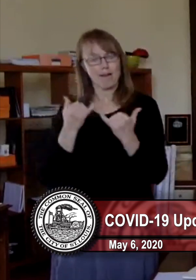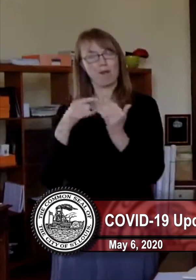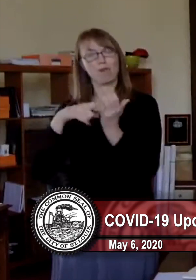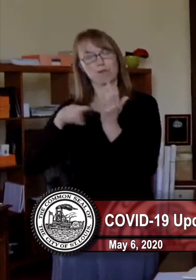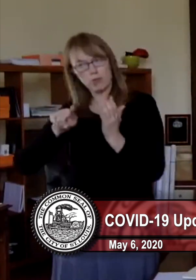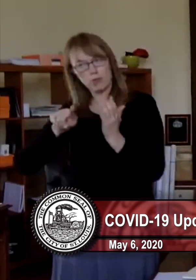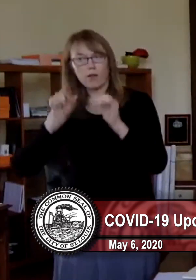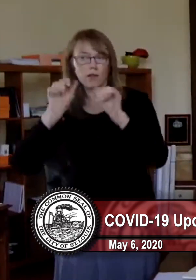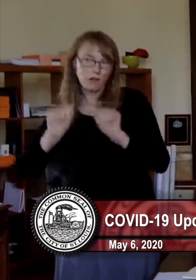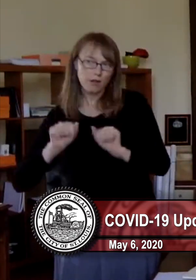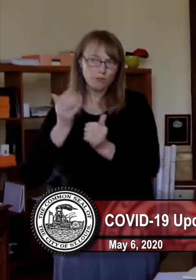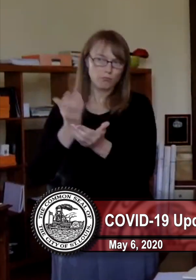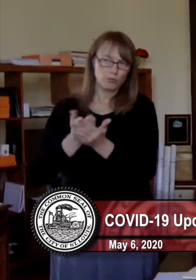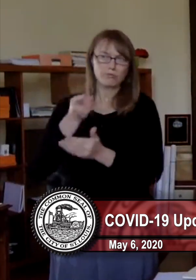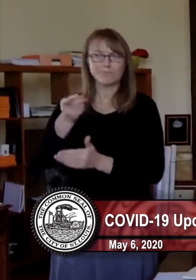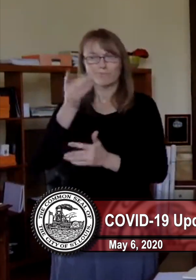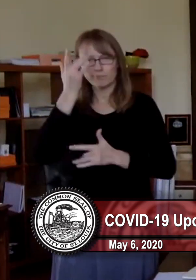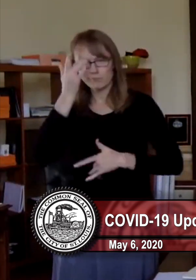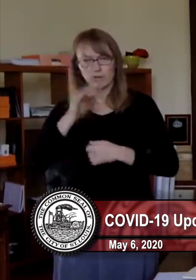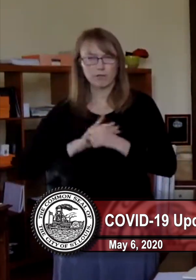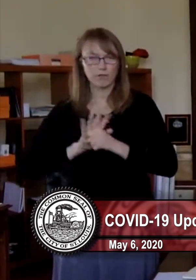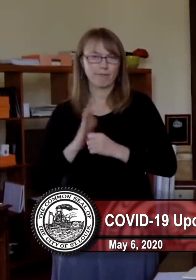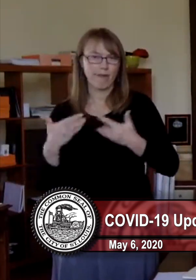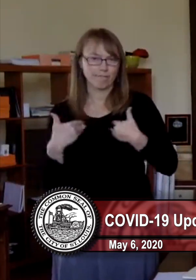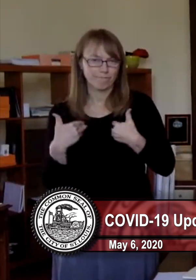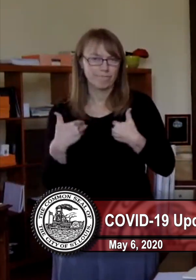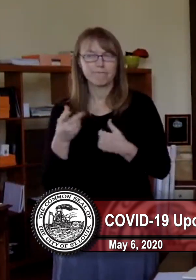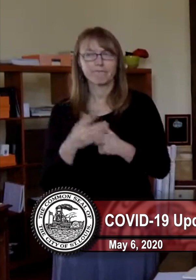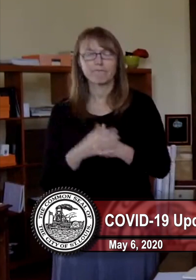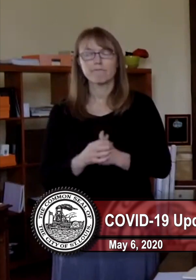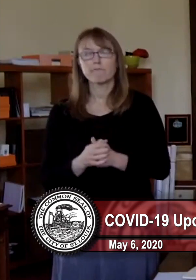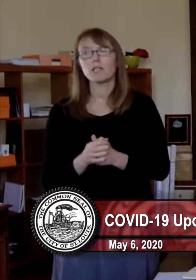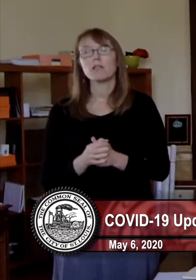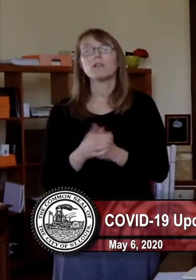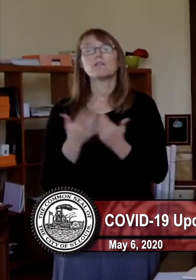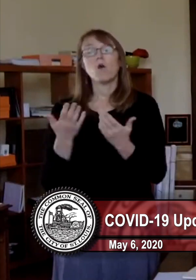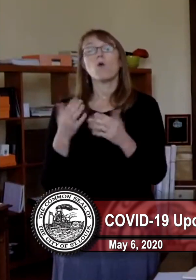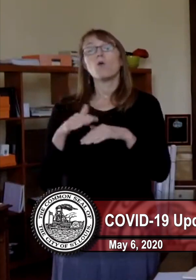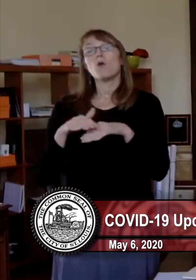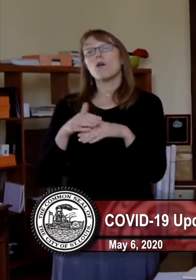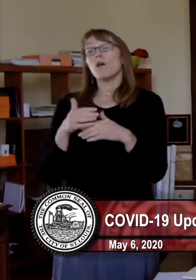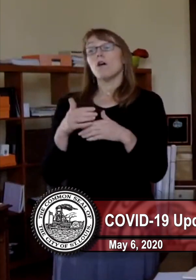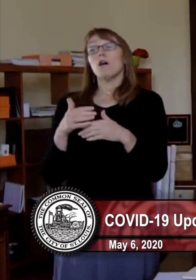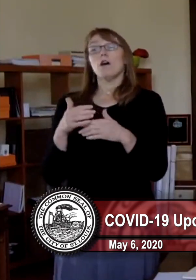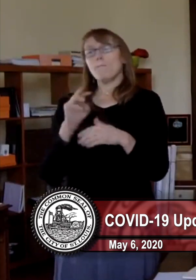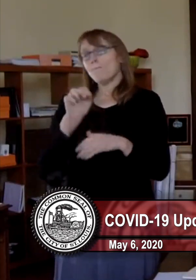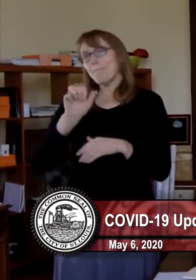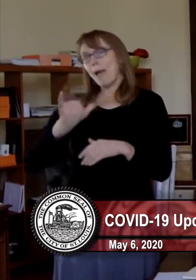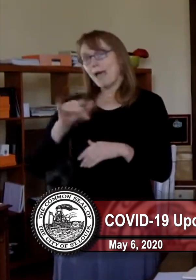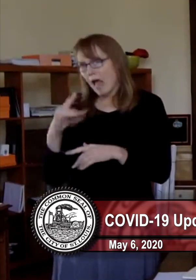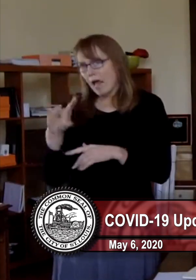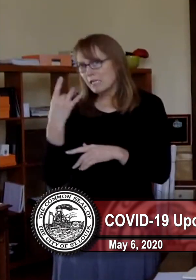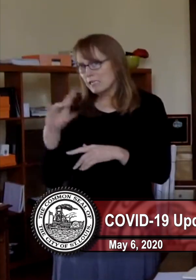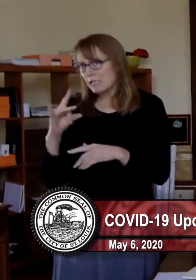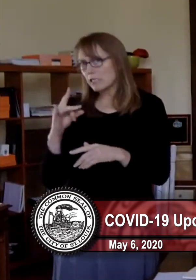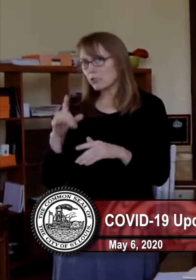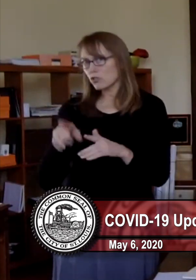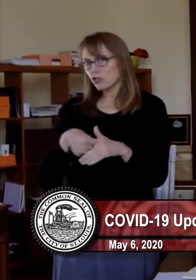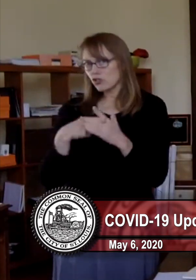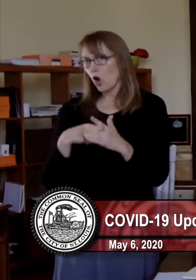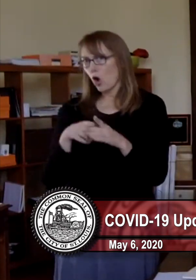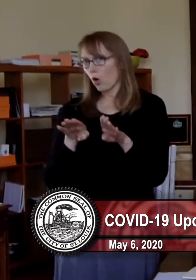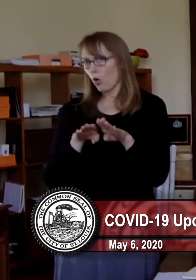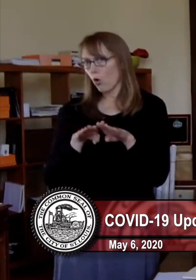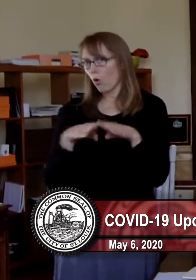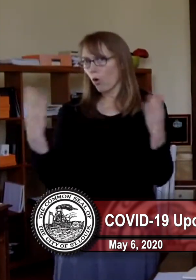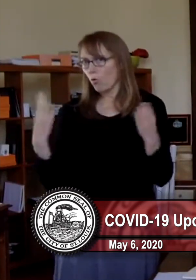on May 18th? That's Monday. It means that we are still going to have some